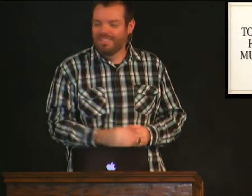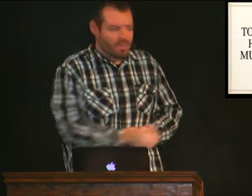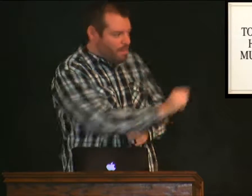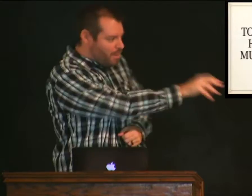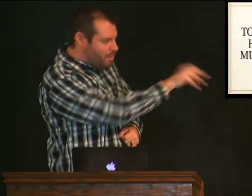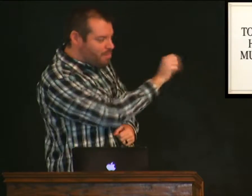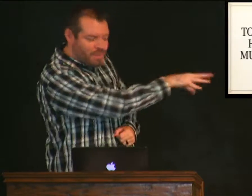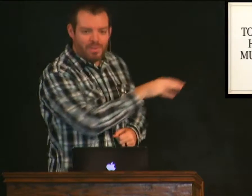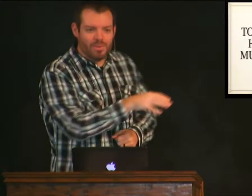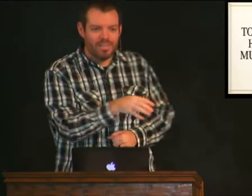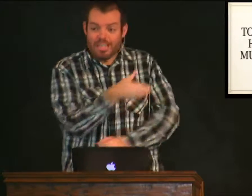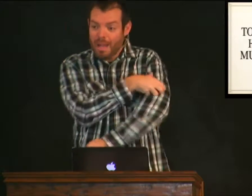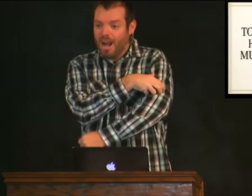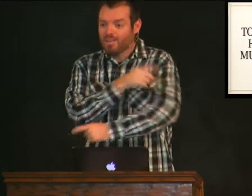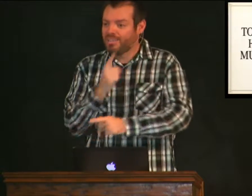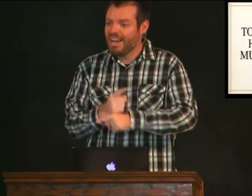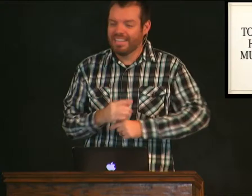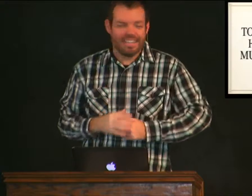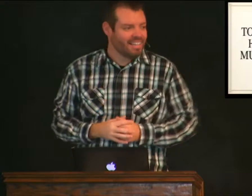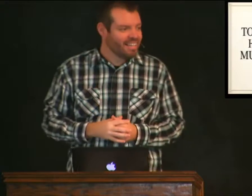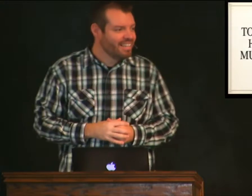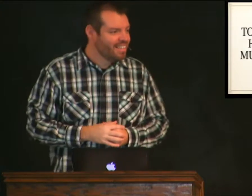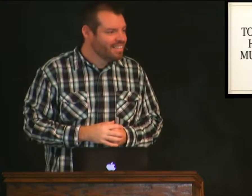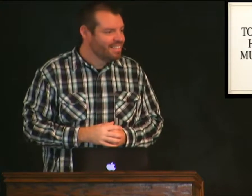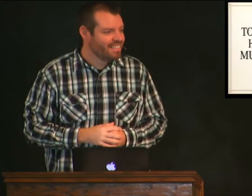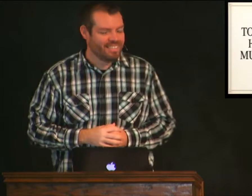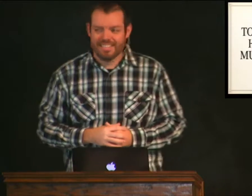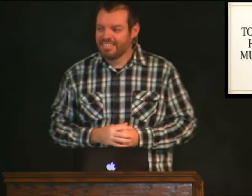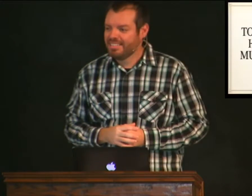fireball. It's power, right?